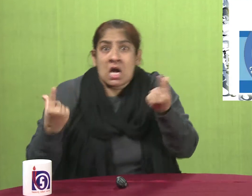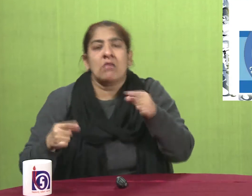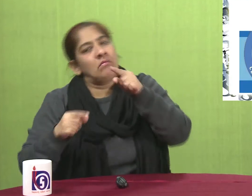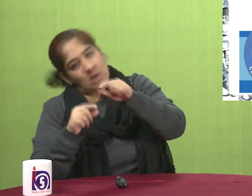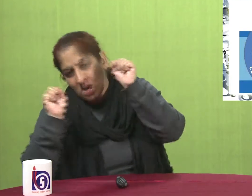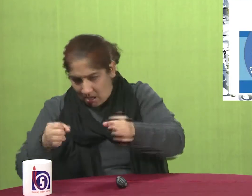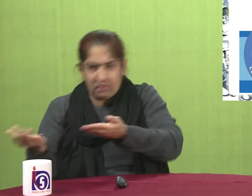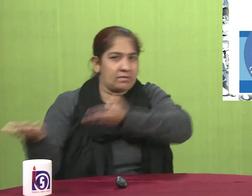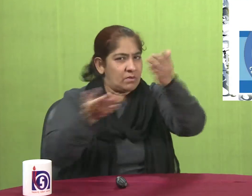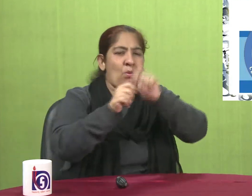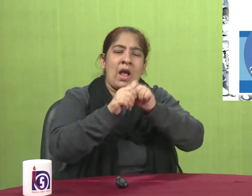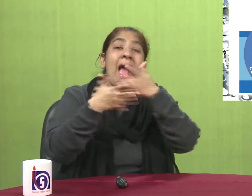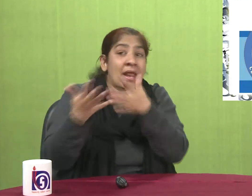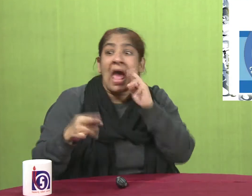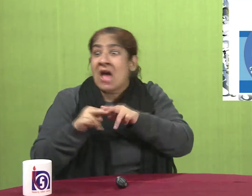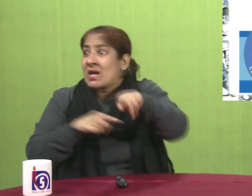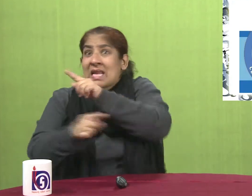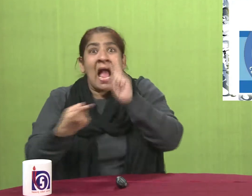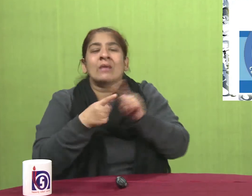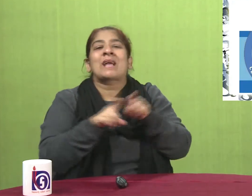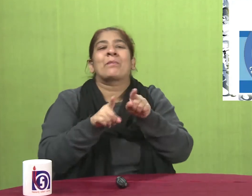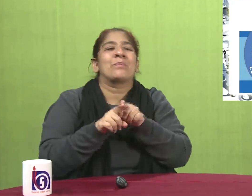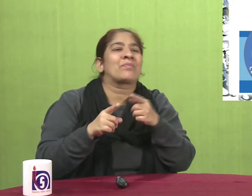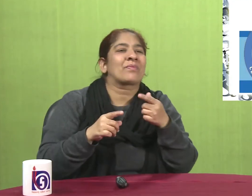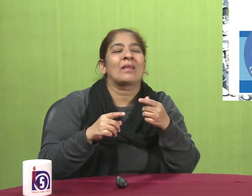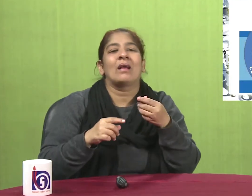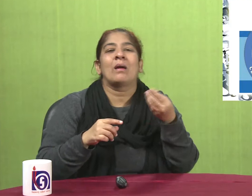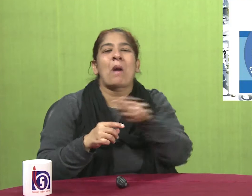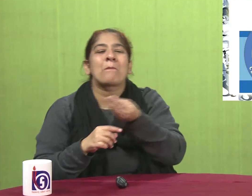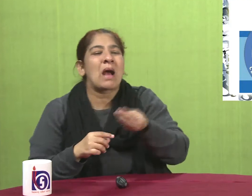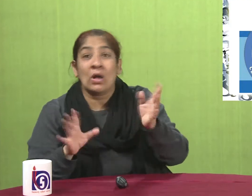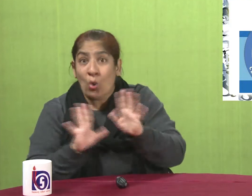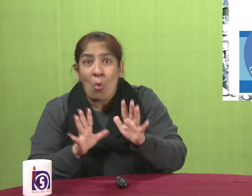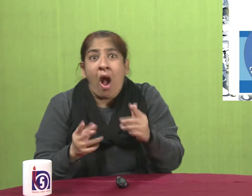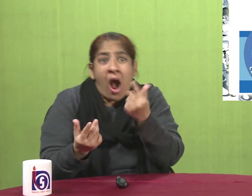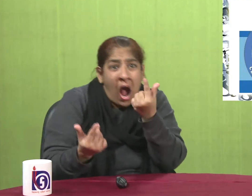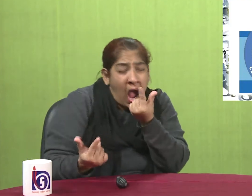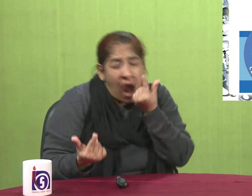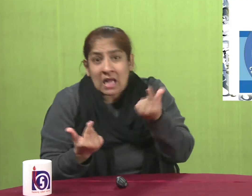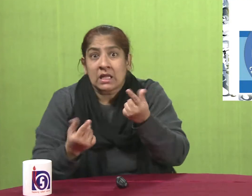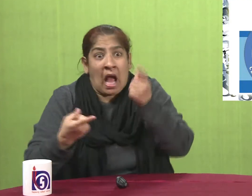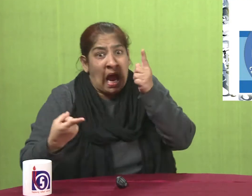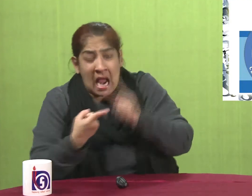needs anything, the central bank is always there to support.